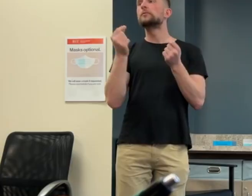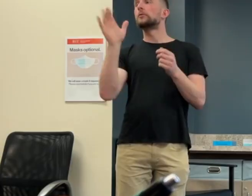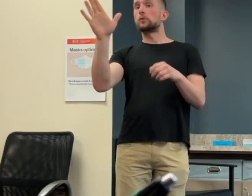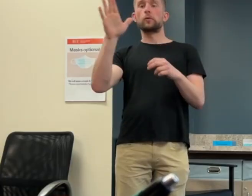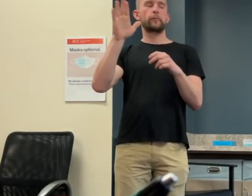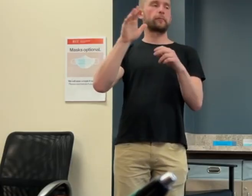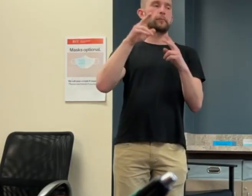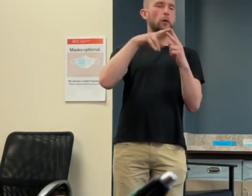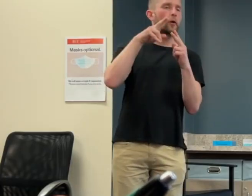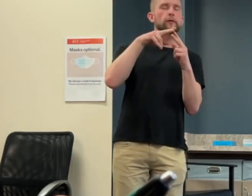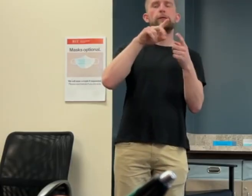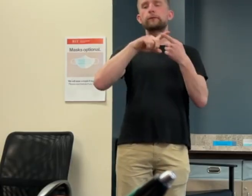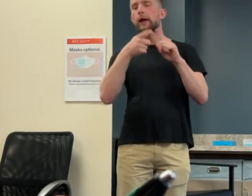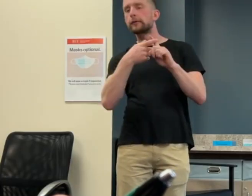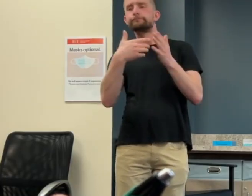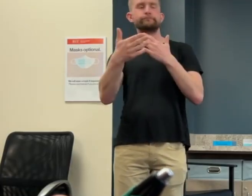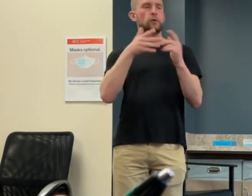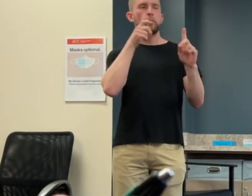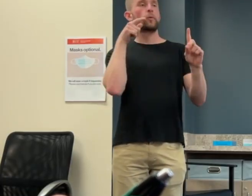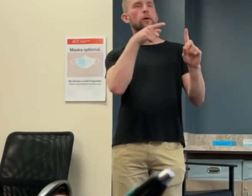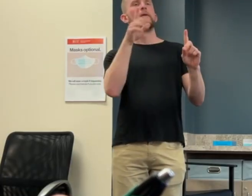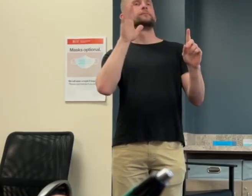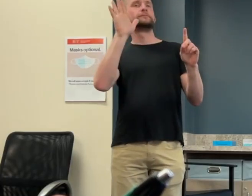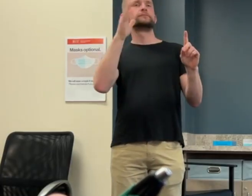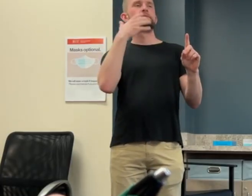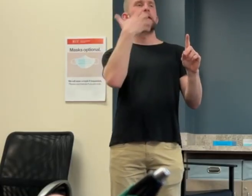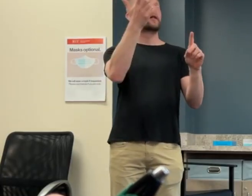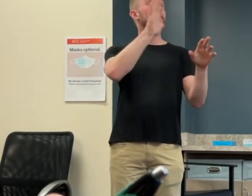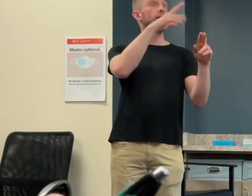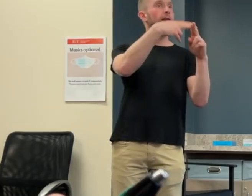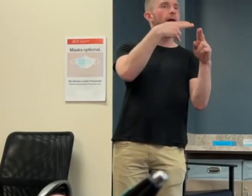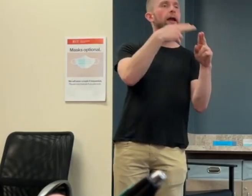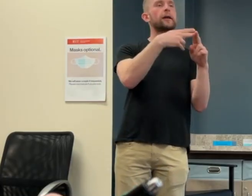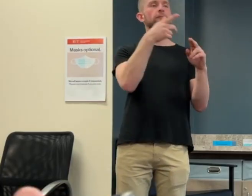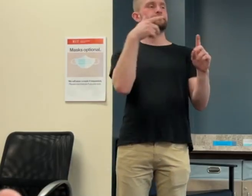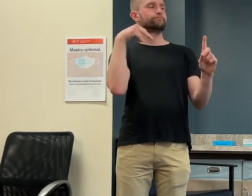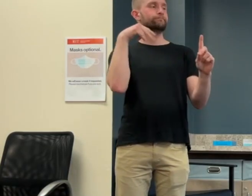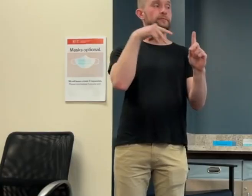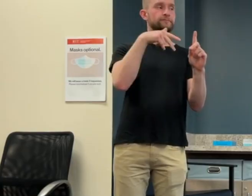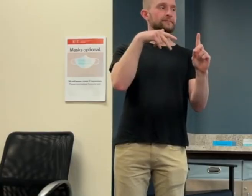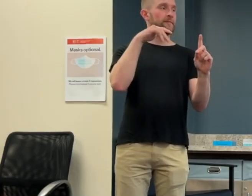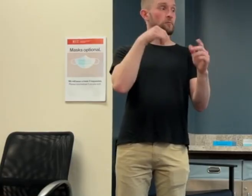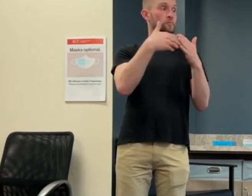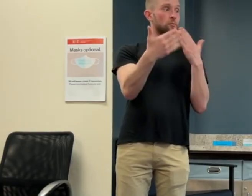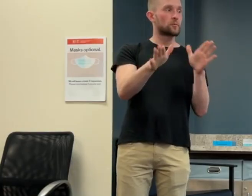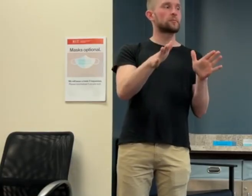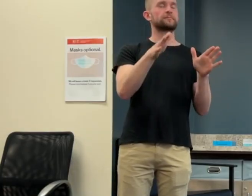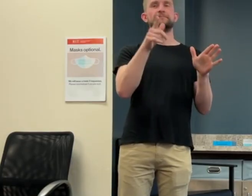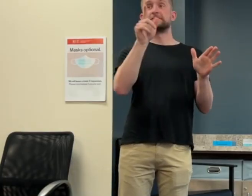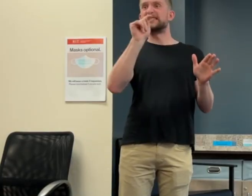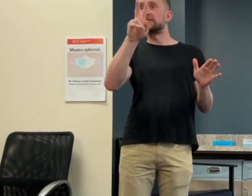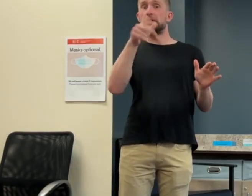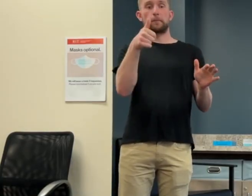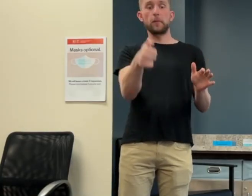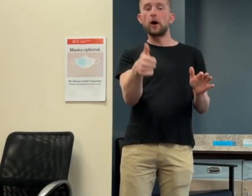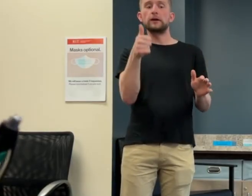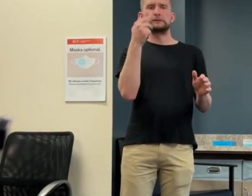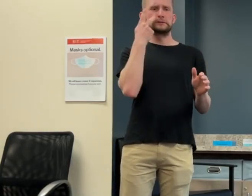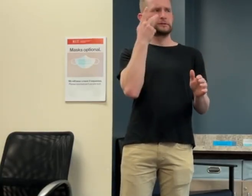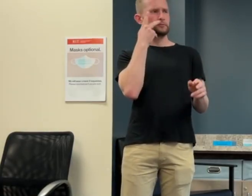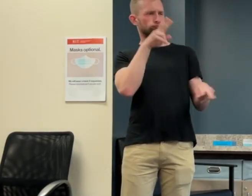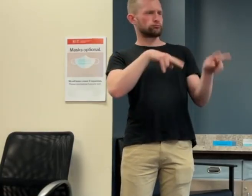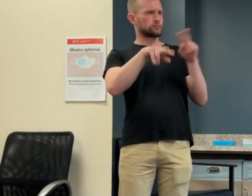and then walking into the same room, looking at them, maybe pausing the TV, those kinds of things. So if you don't